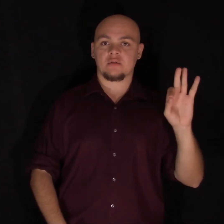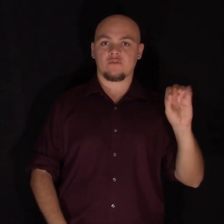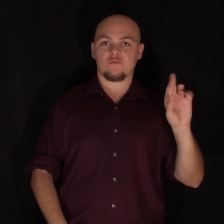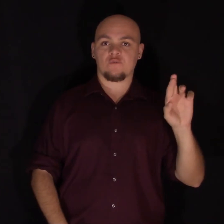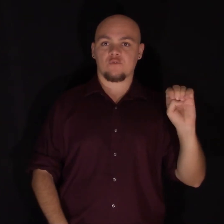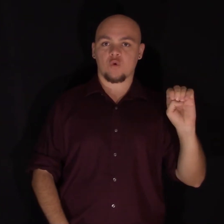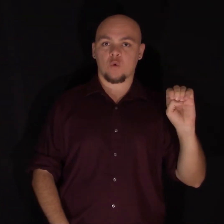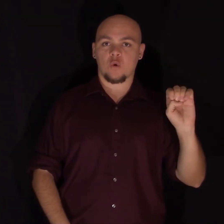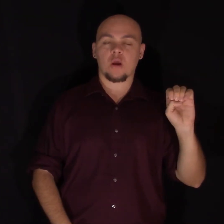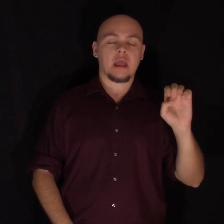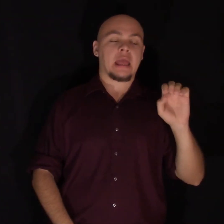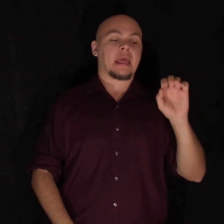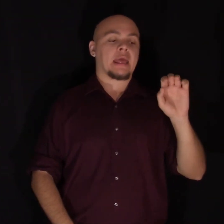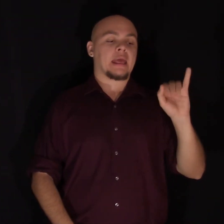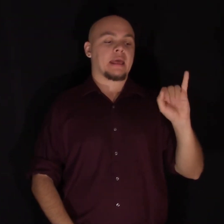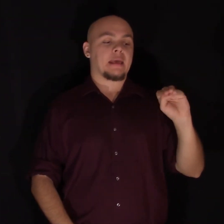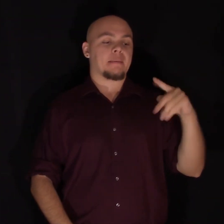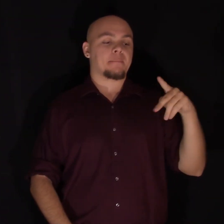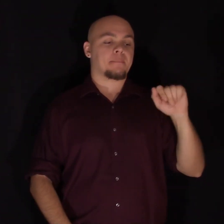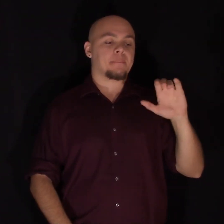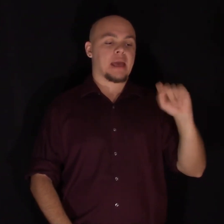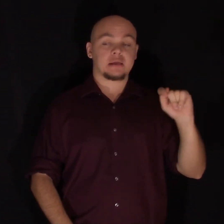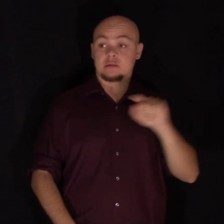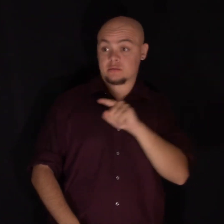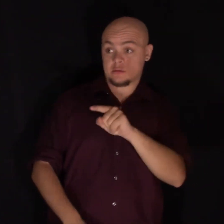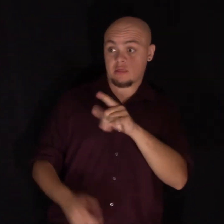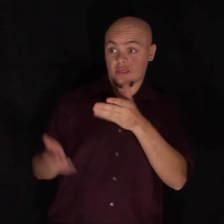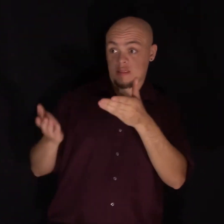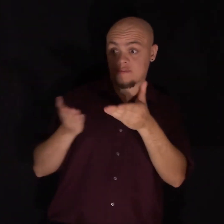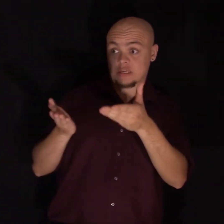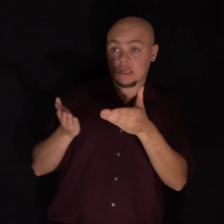I didn't have to talk to the flight attendant anymore.